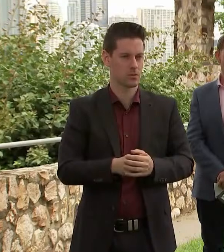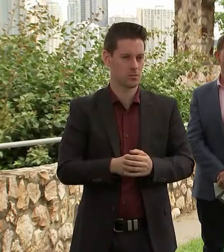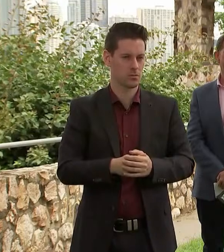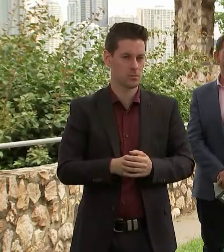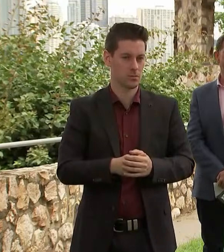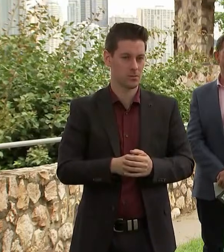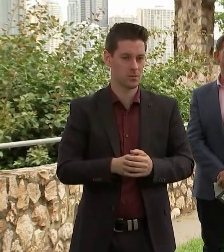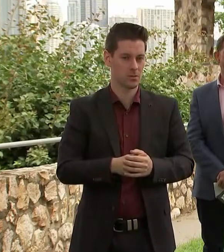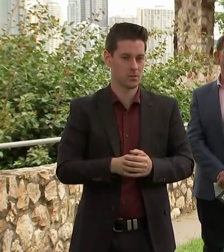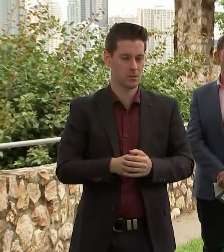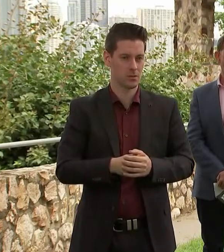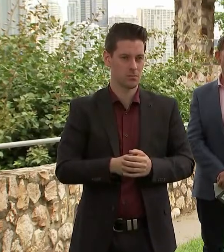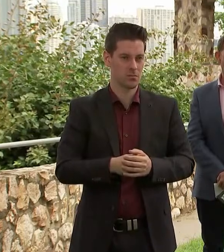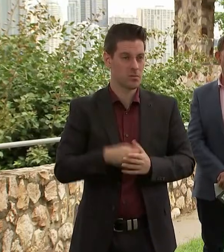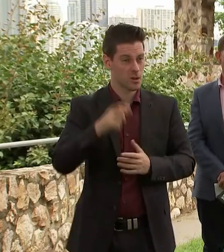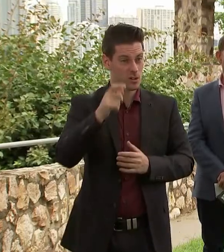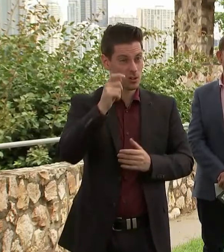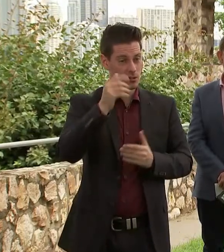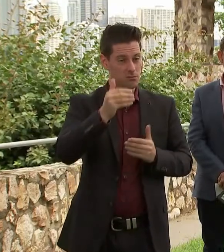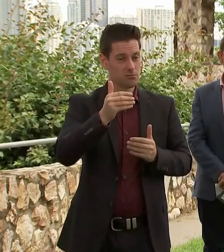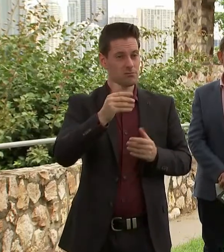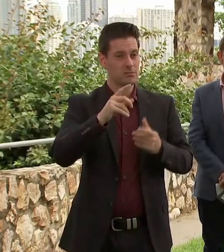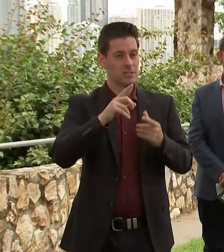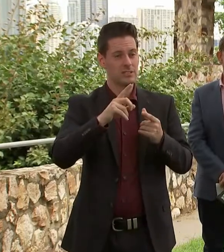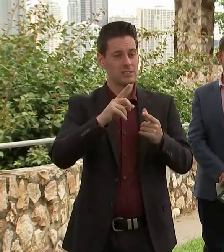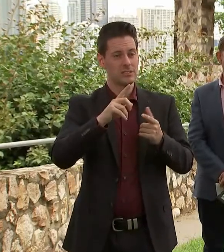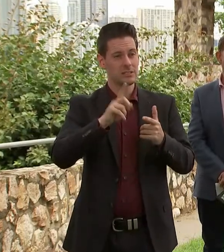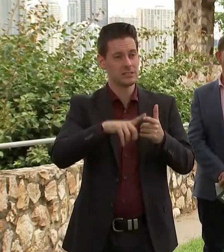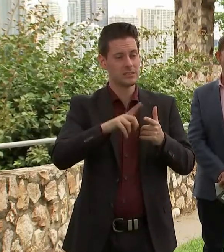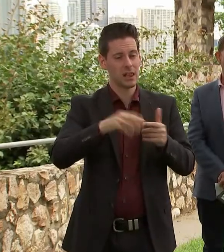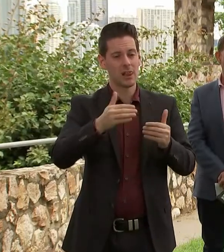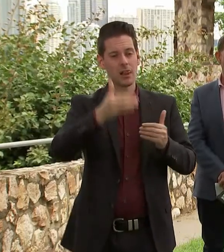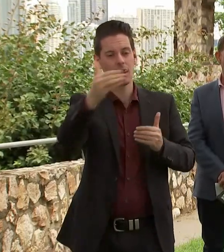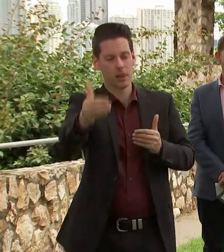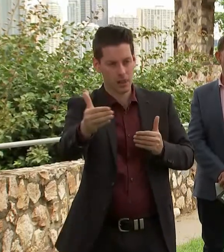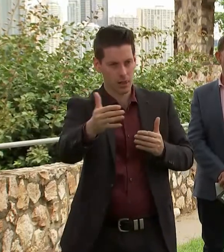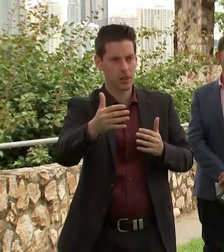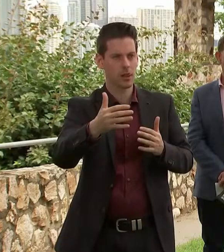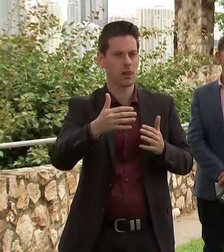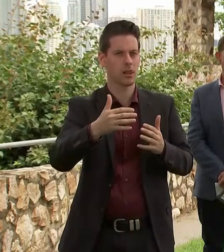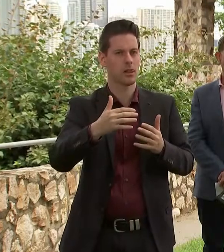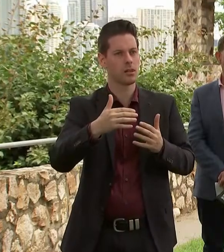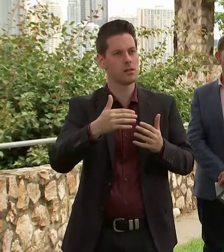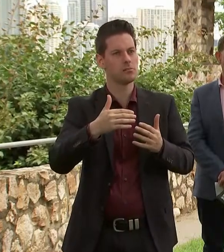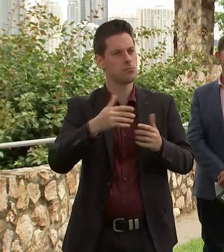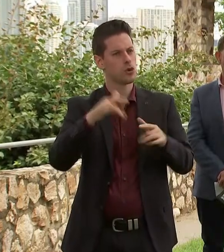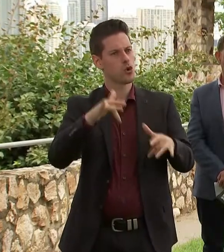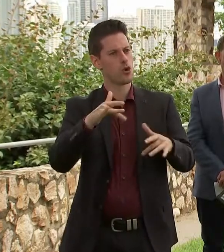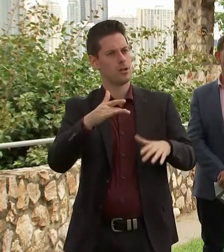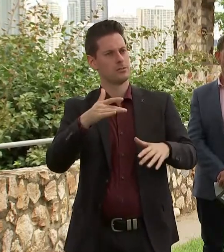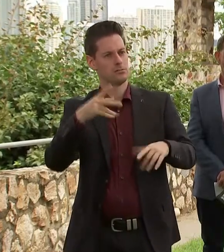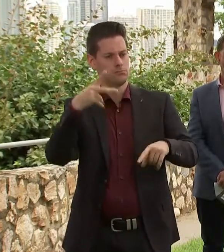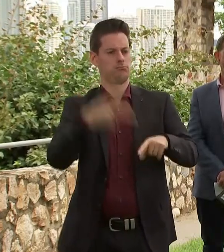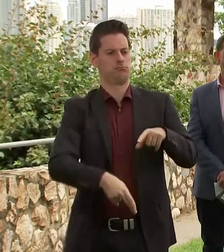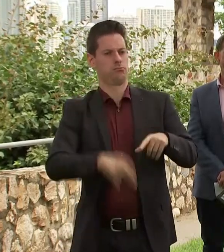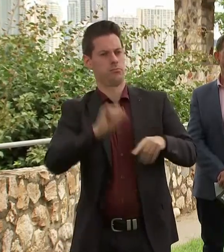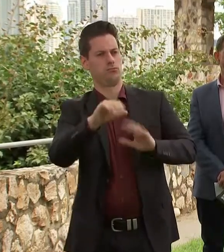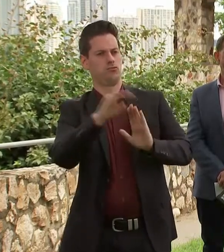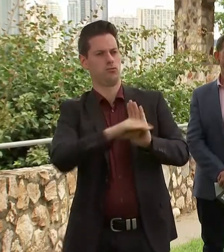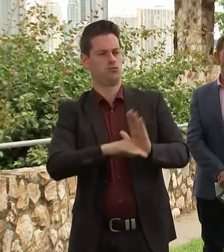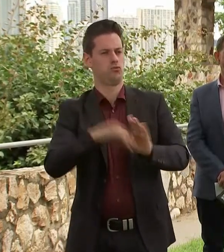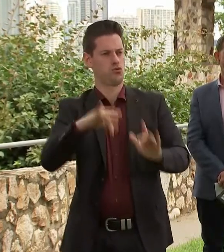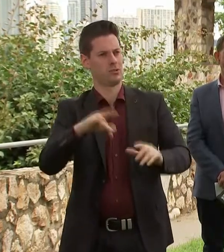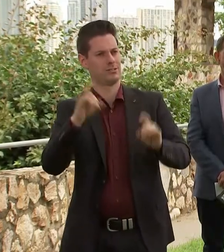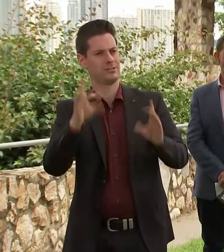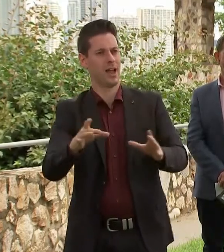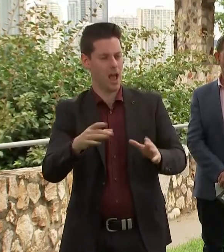that policy comes into place, and there is the opportunity for discussion over the next couple of weeks. There's a few fine